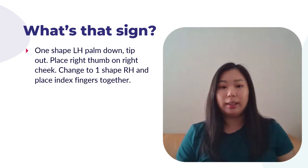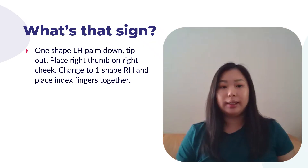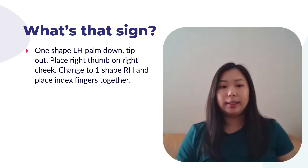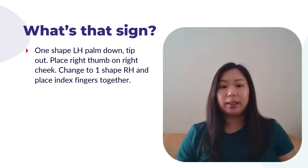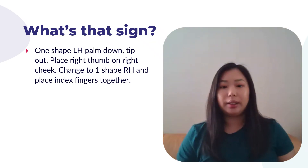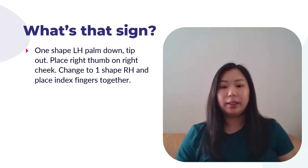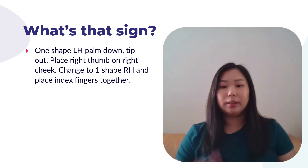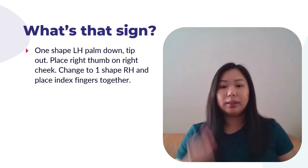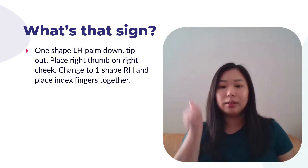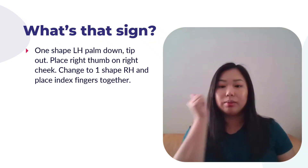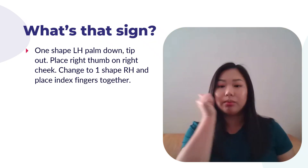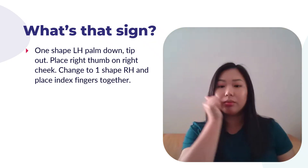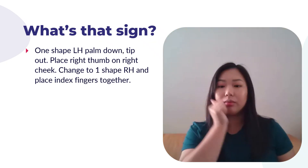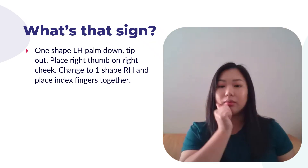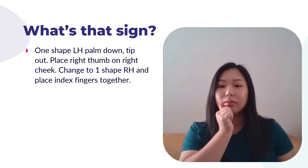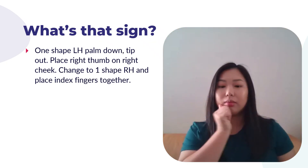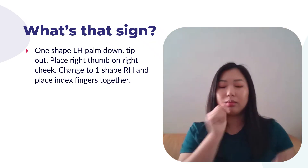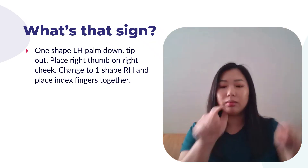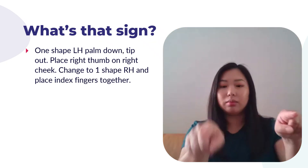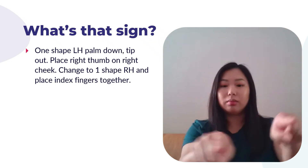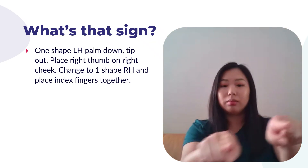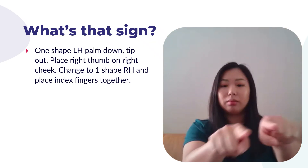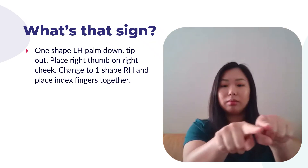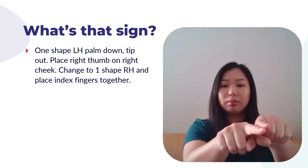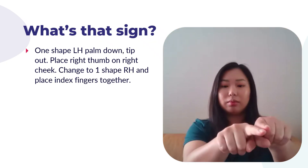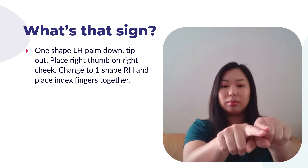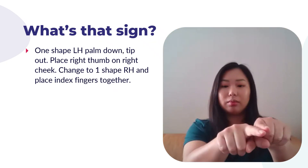The next sign is